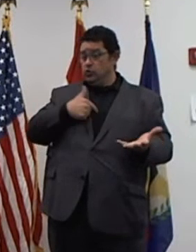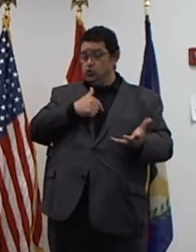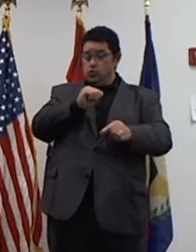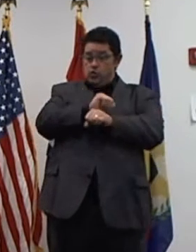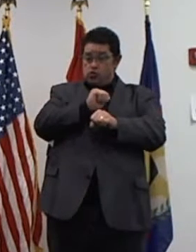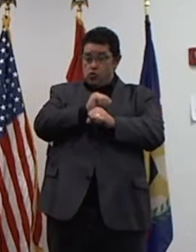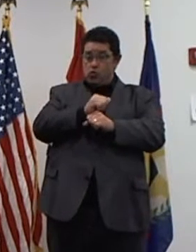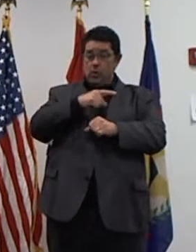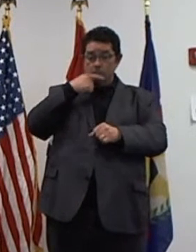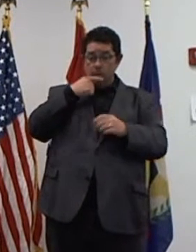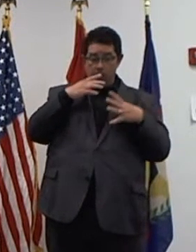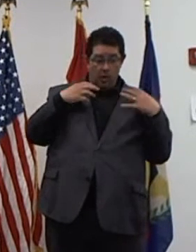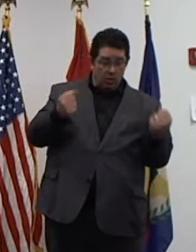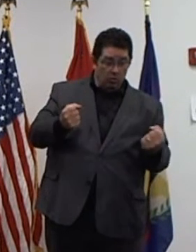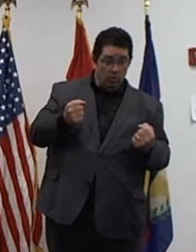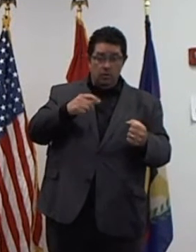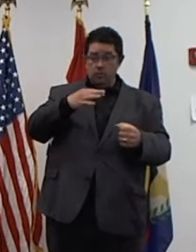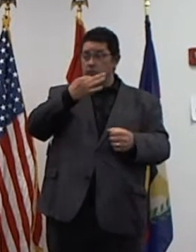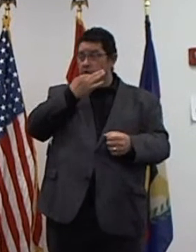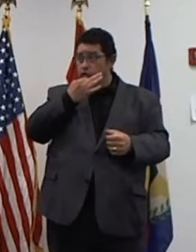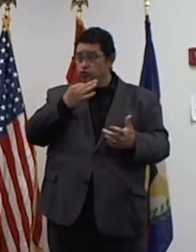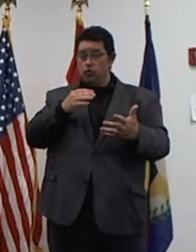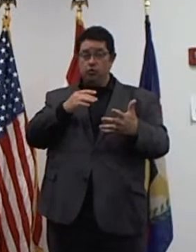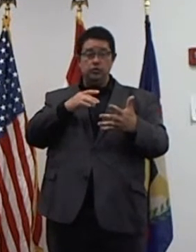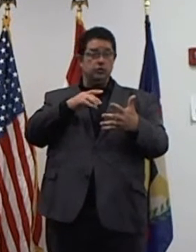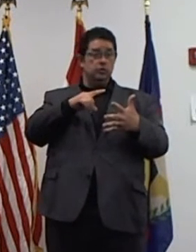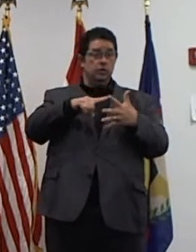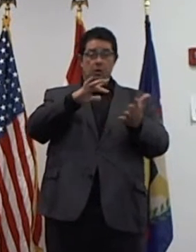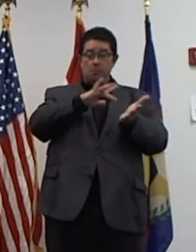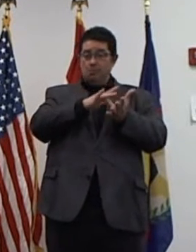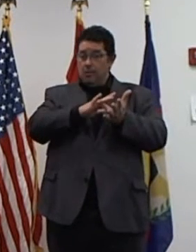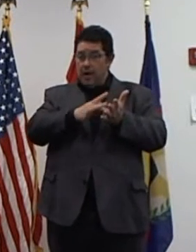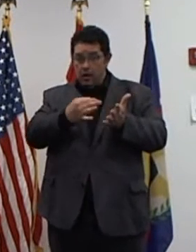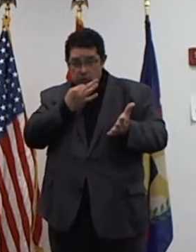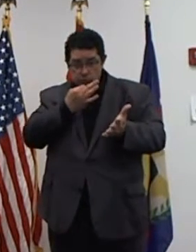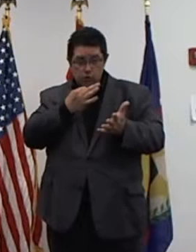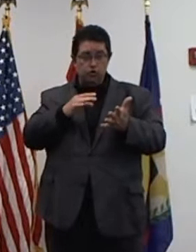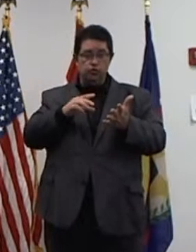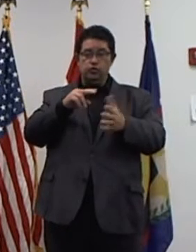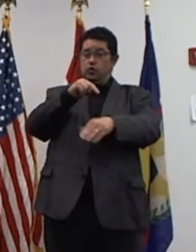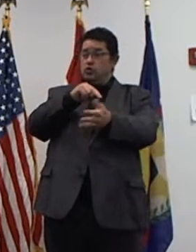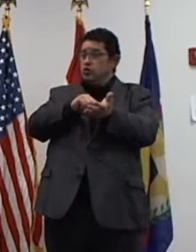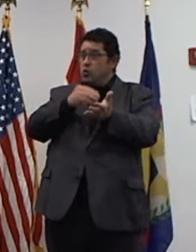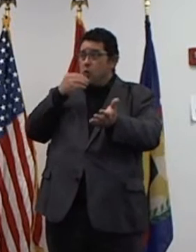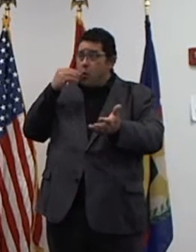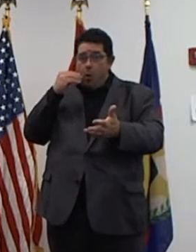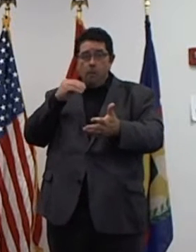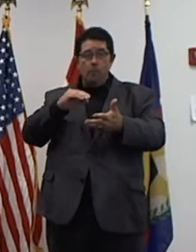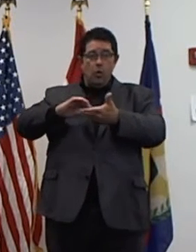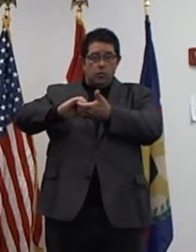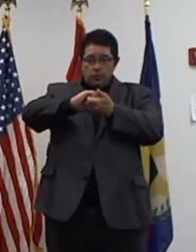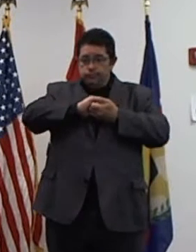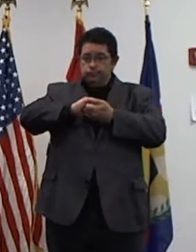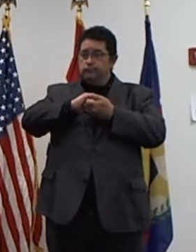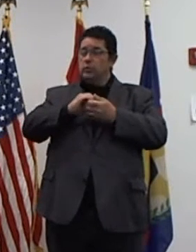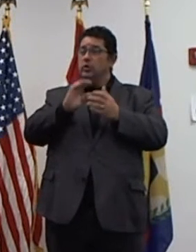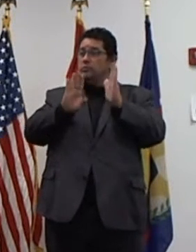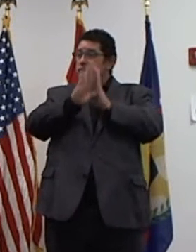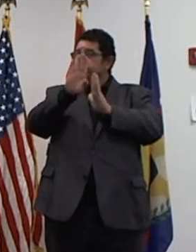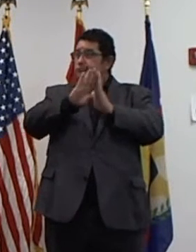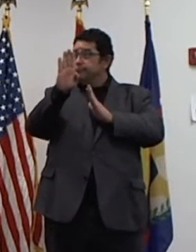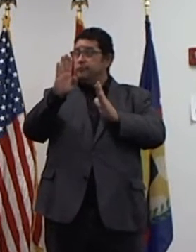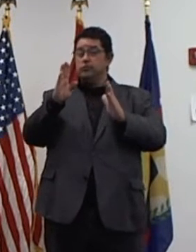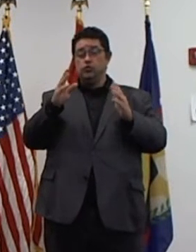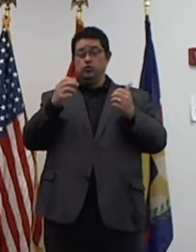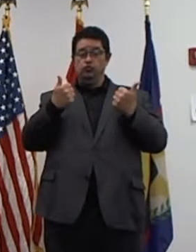closely with public health professionals, with medical experts, and with nursing homes to develop guidelines that we think strikes that balance to